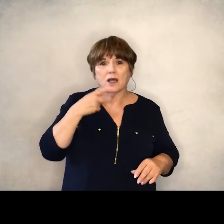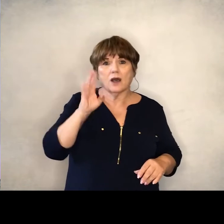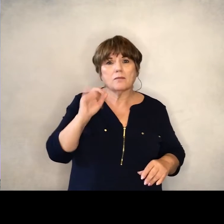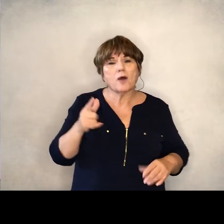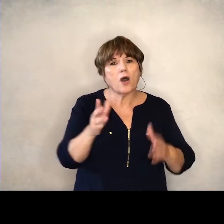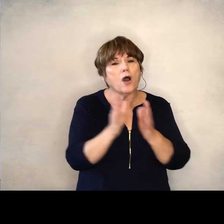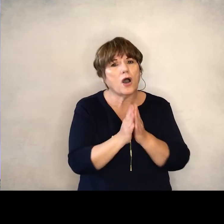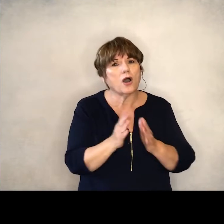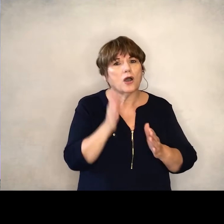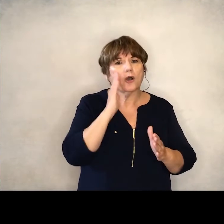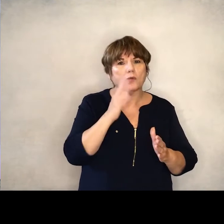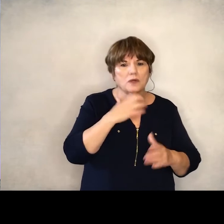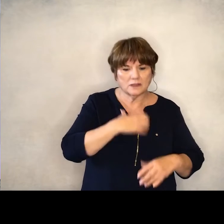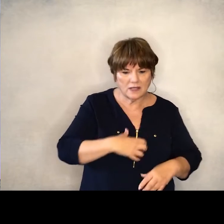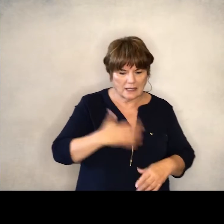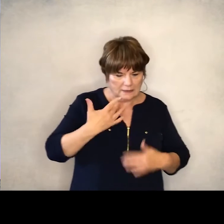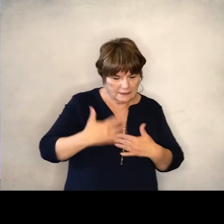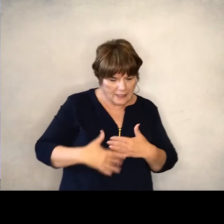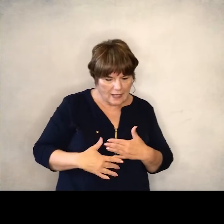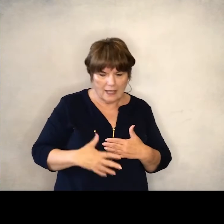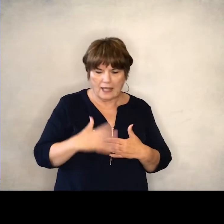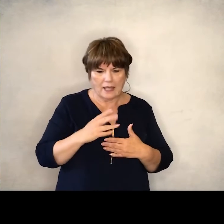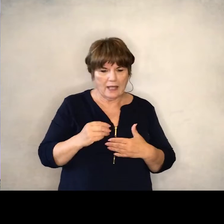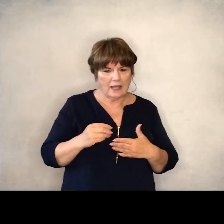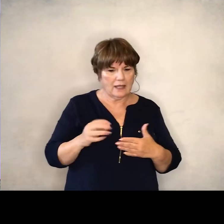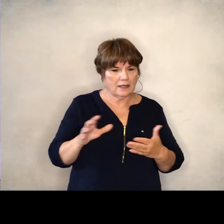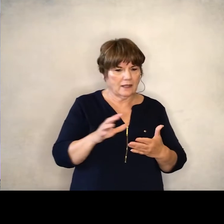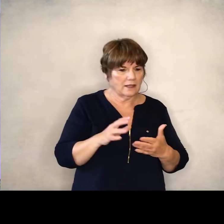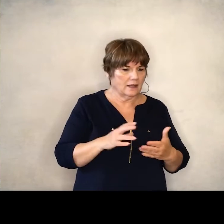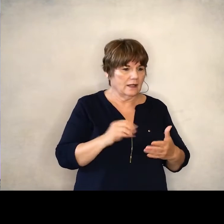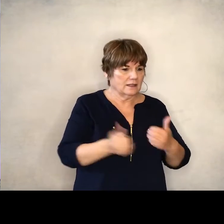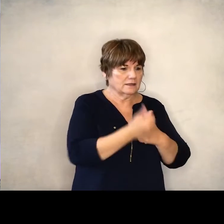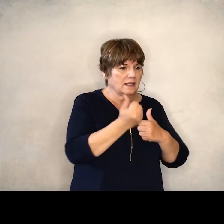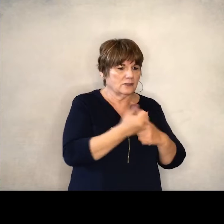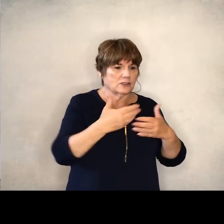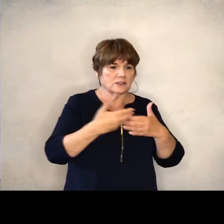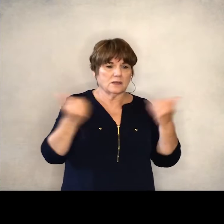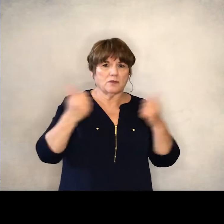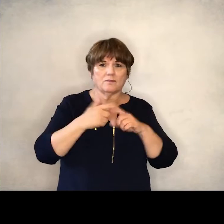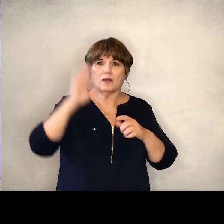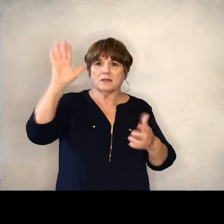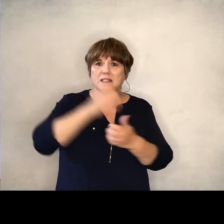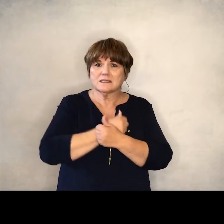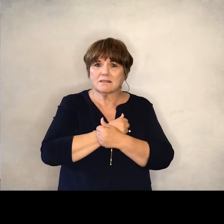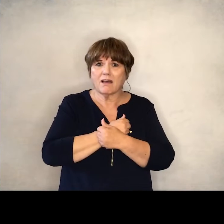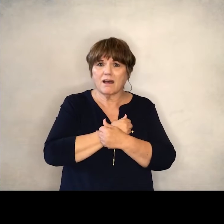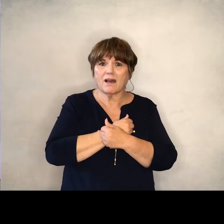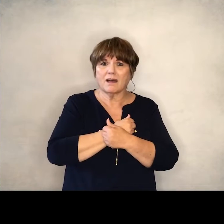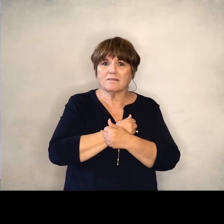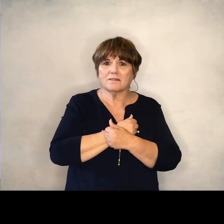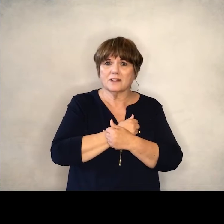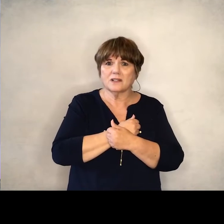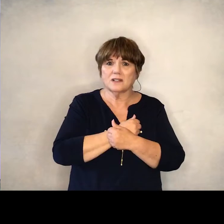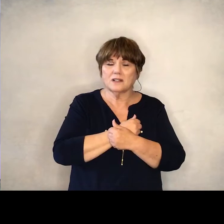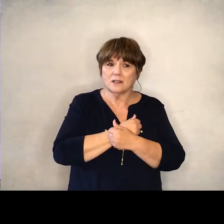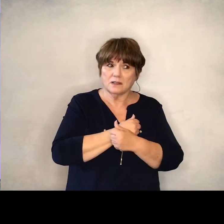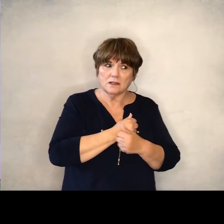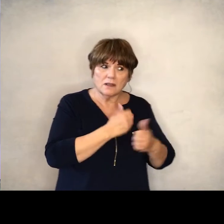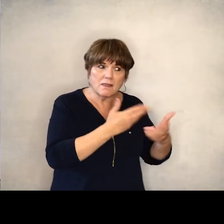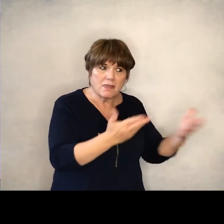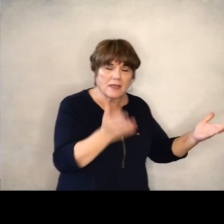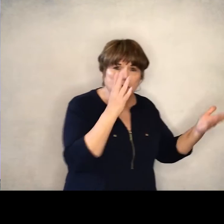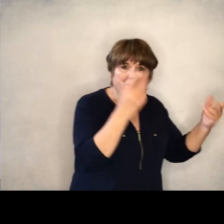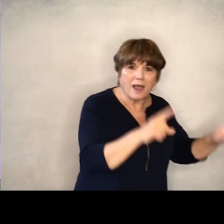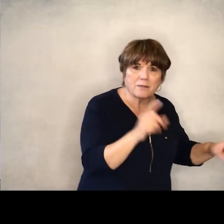famine, nakedness, or peril separate us from the love of Christ? He does not say that these things will not happen. He